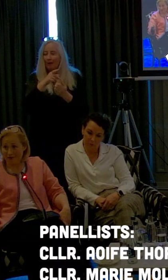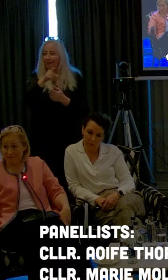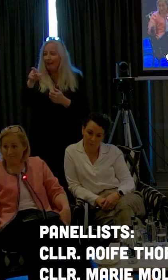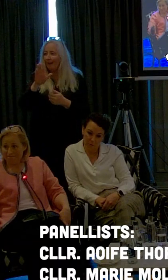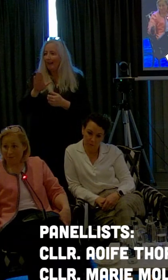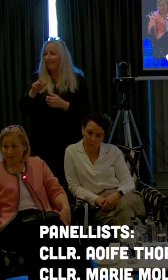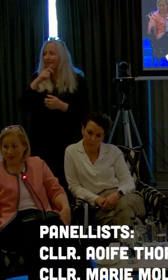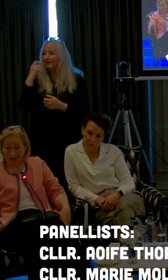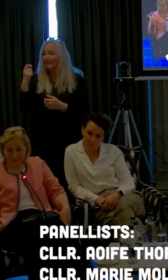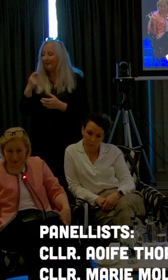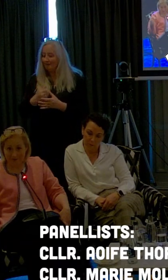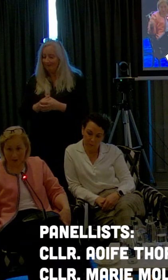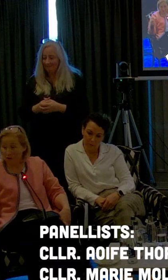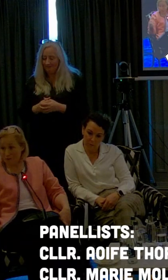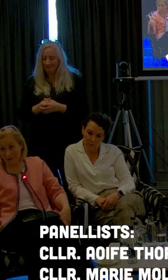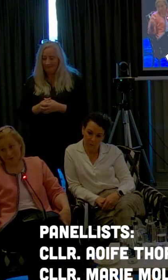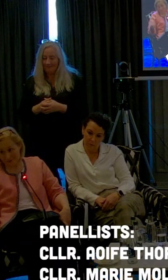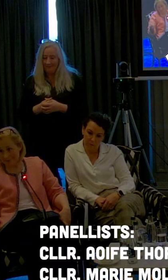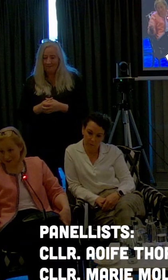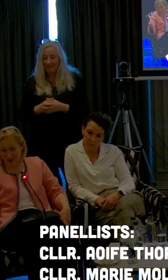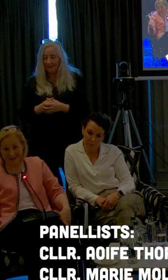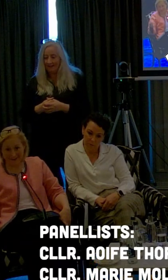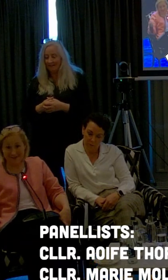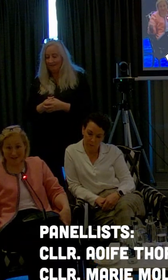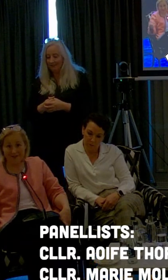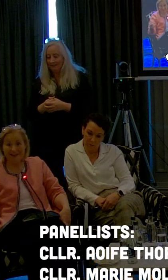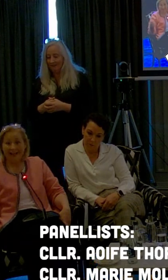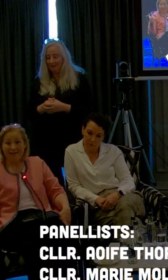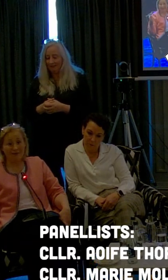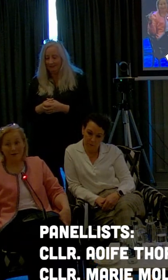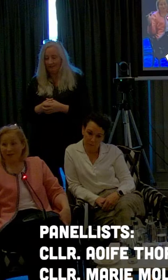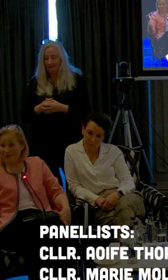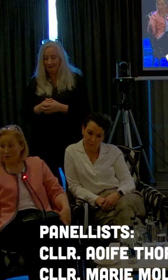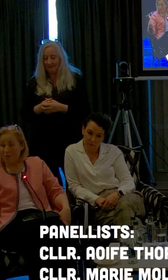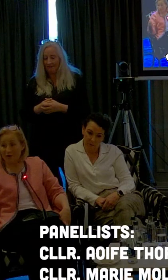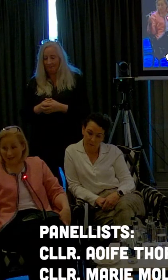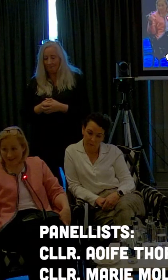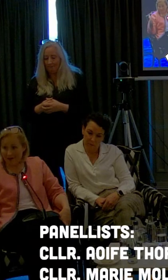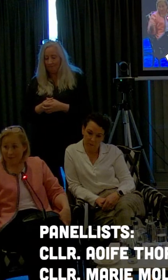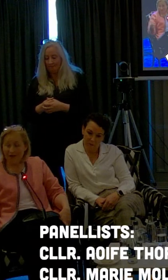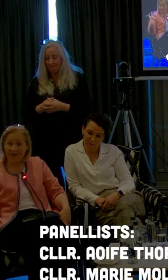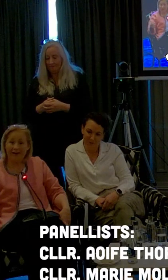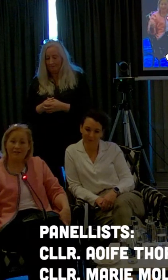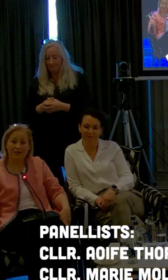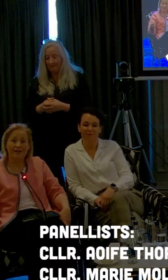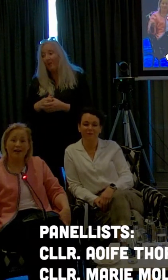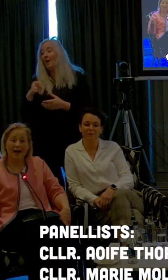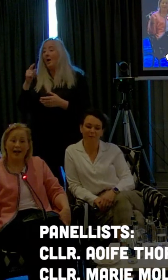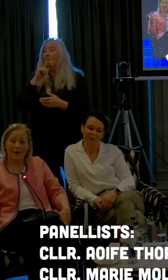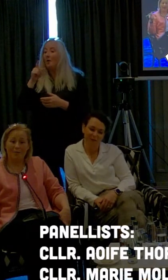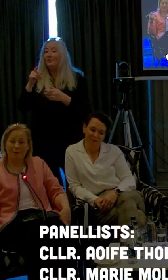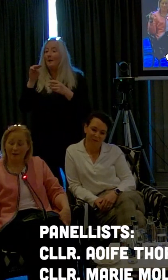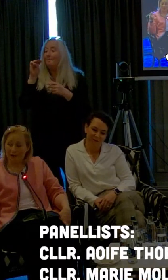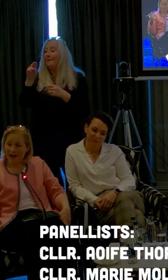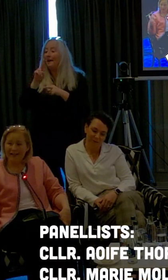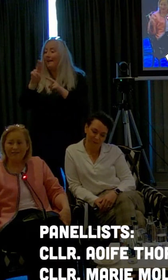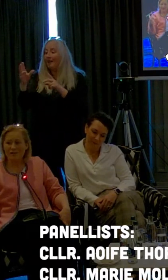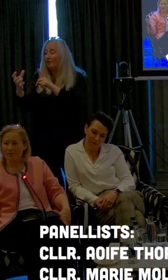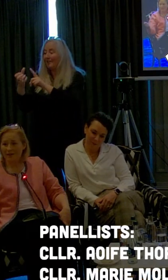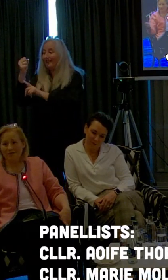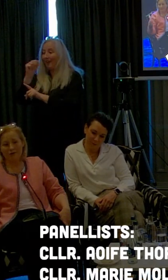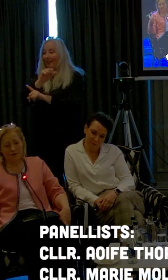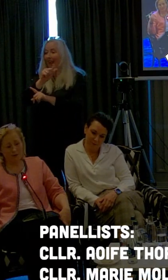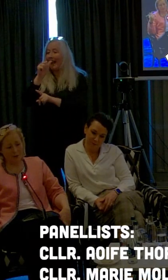conversation with them. Okay, and they will reward you, I guarantee you. If they won't give you the number one, they certainly will acknowledge you. But and